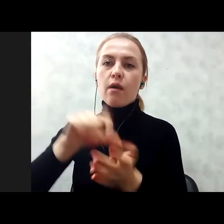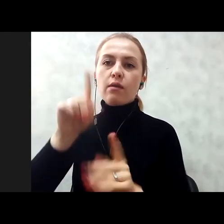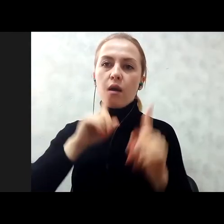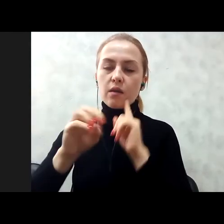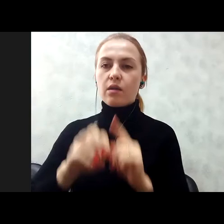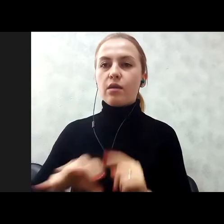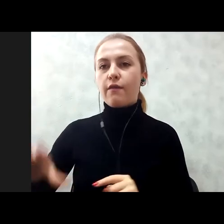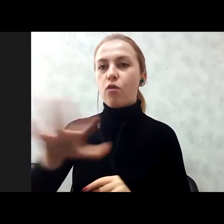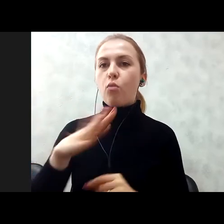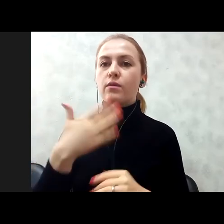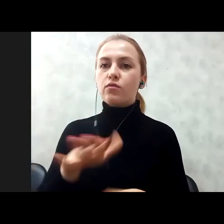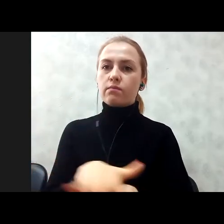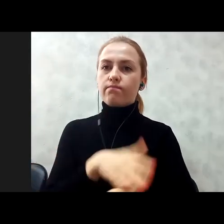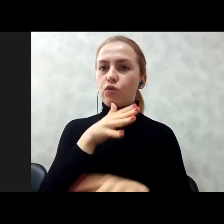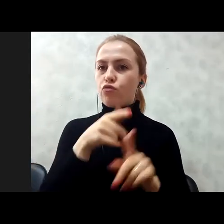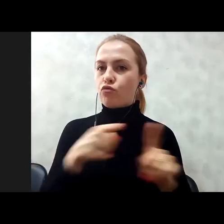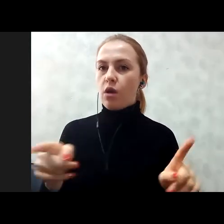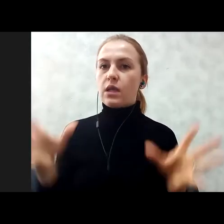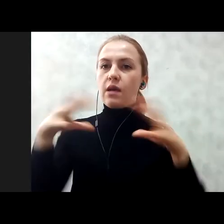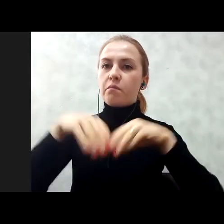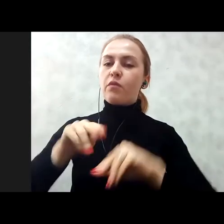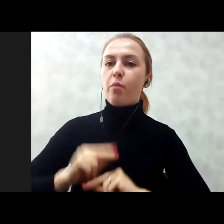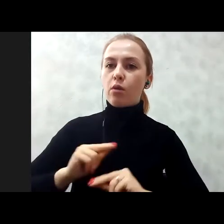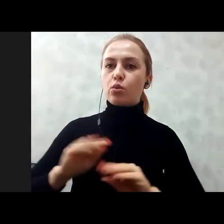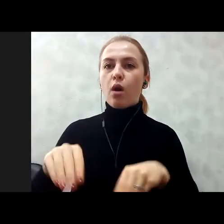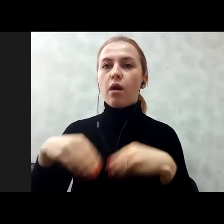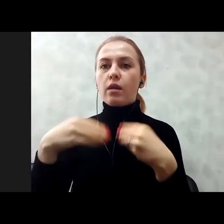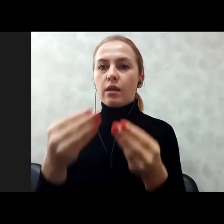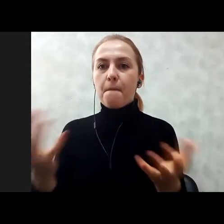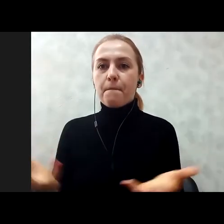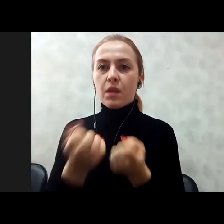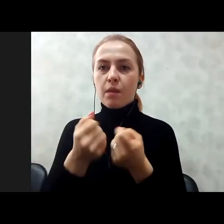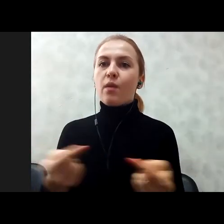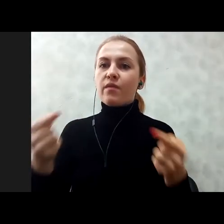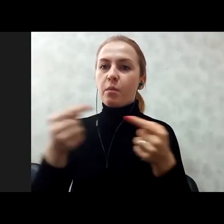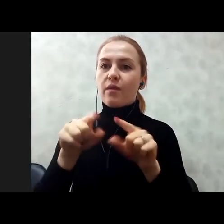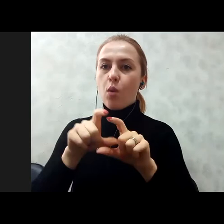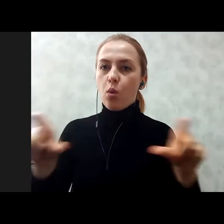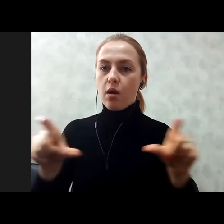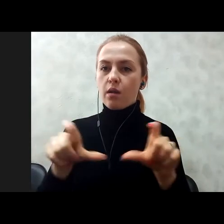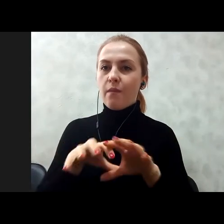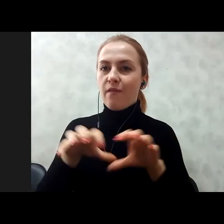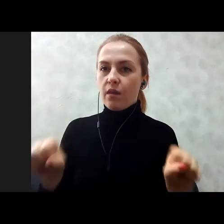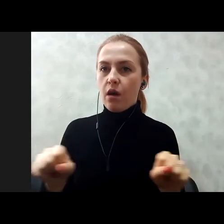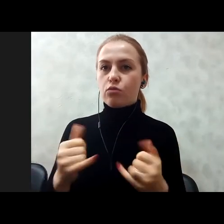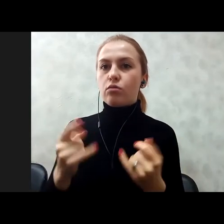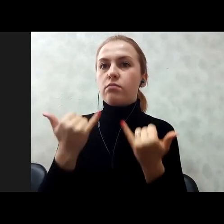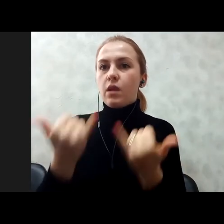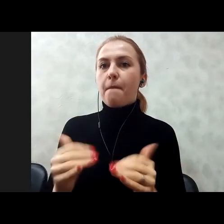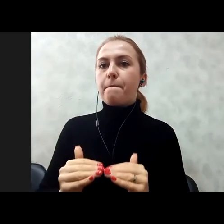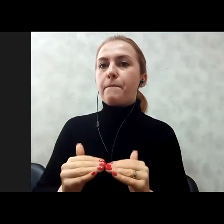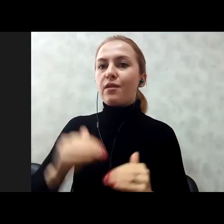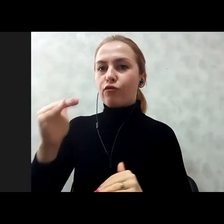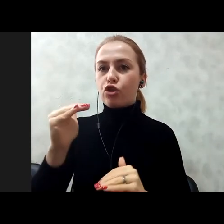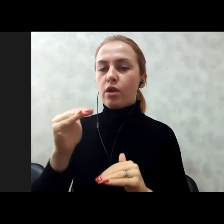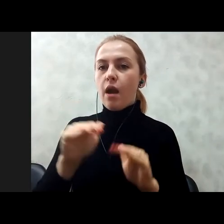state, has been cooperating with the public authorities in order to enhance